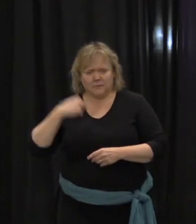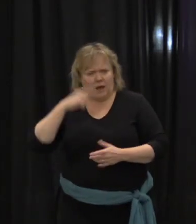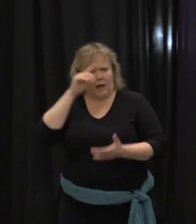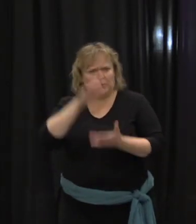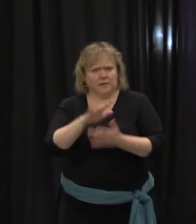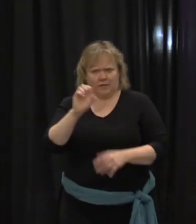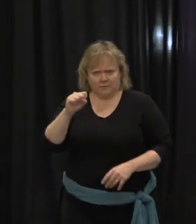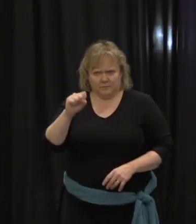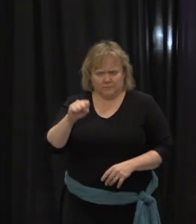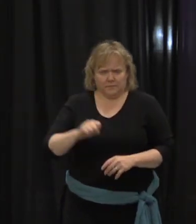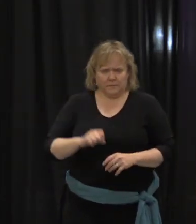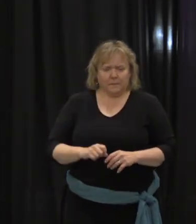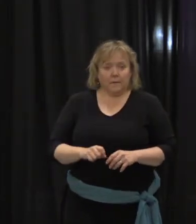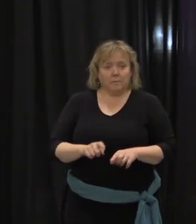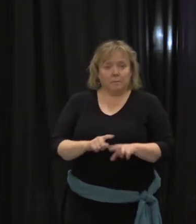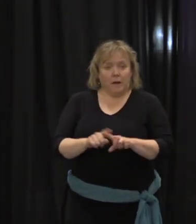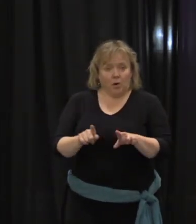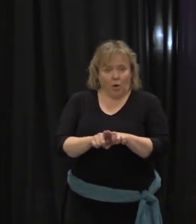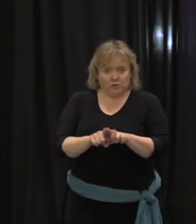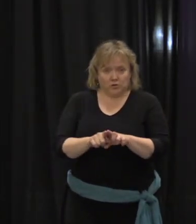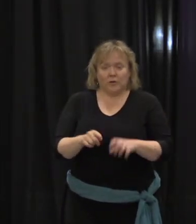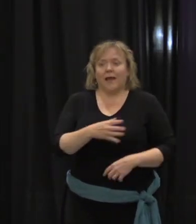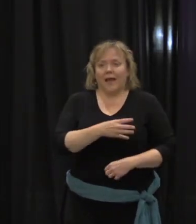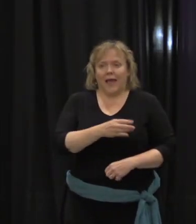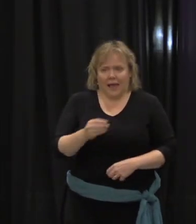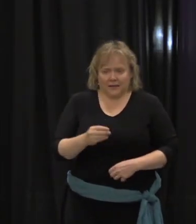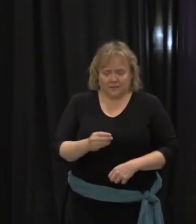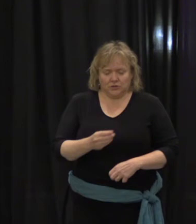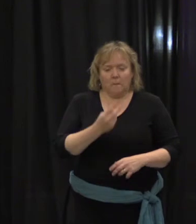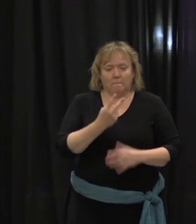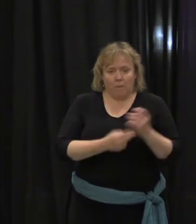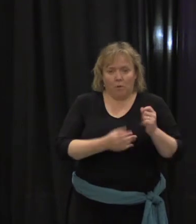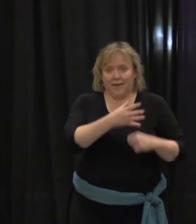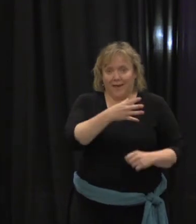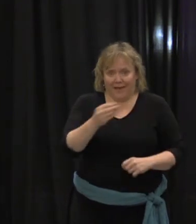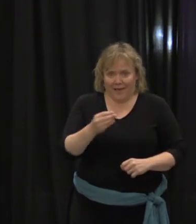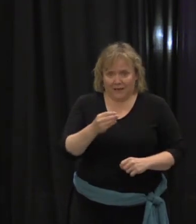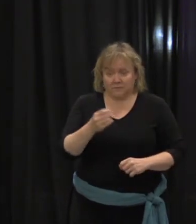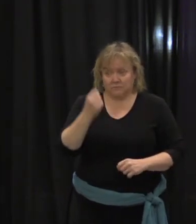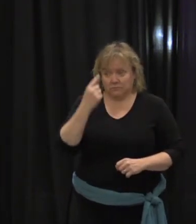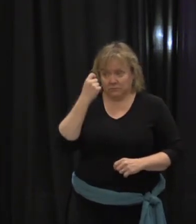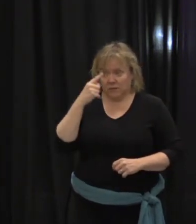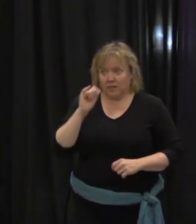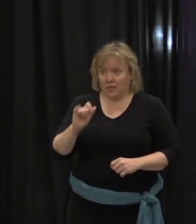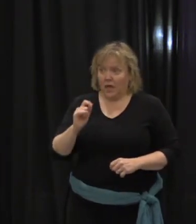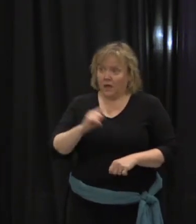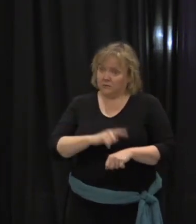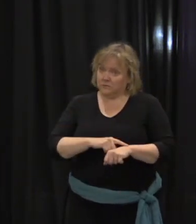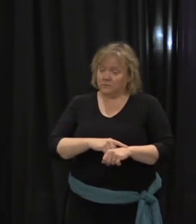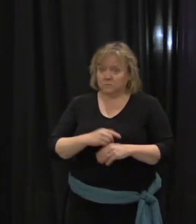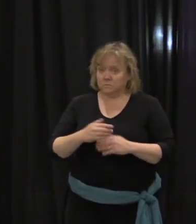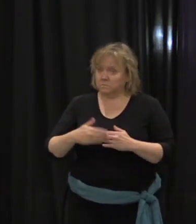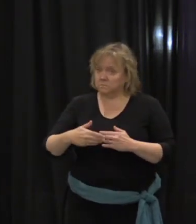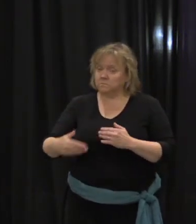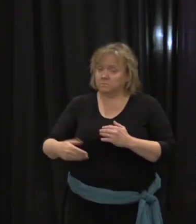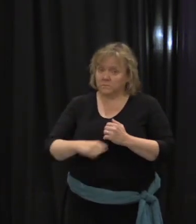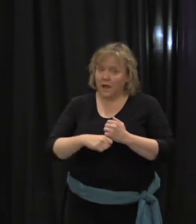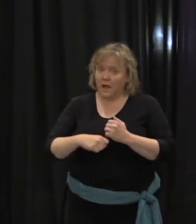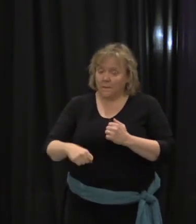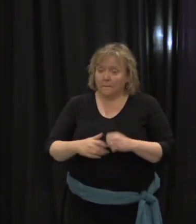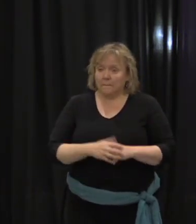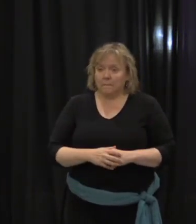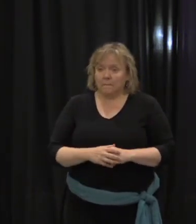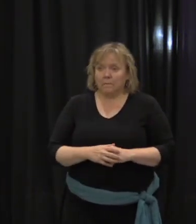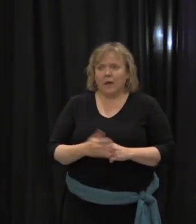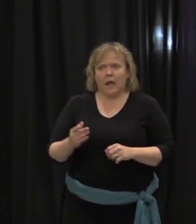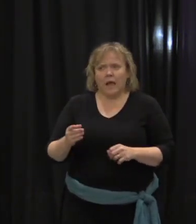And, again, both and, that will take time. And in the meantime, there will continue to be millions and